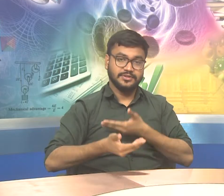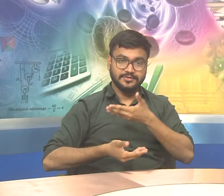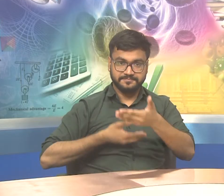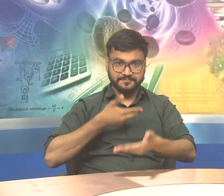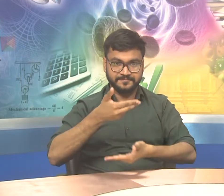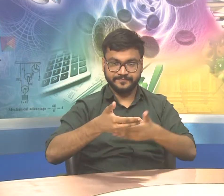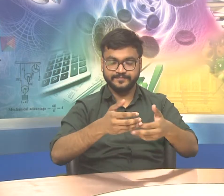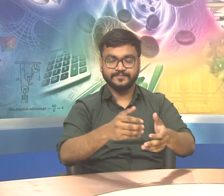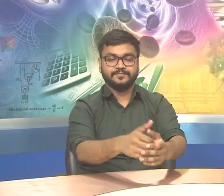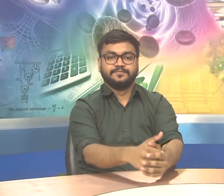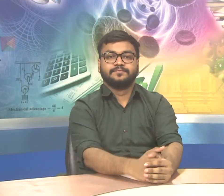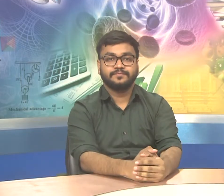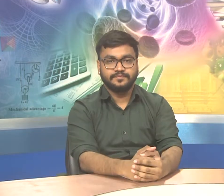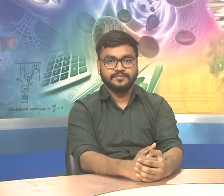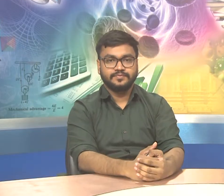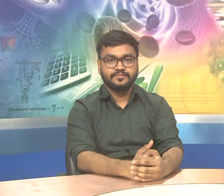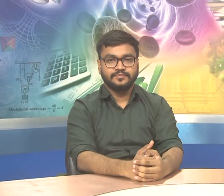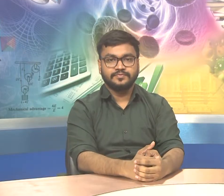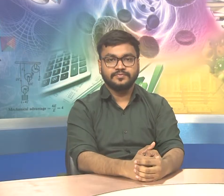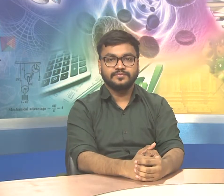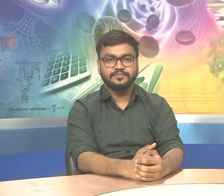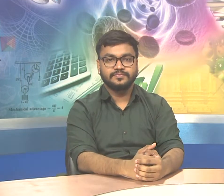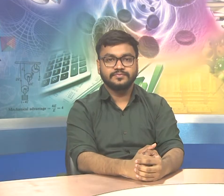Welcome back to our classes.